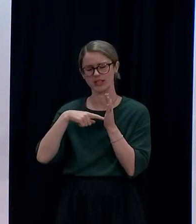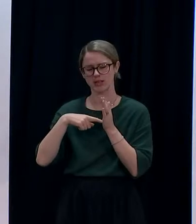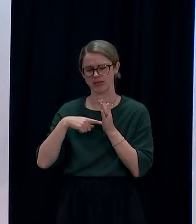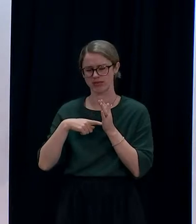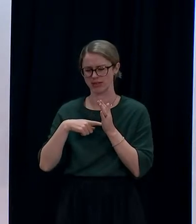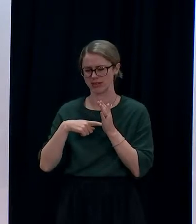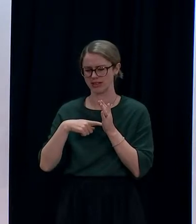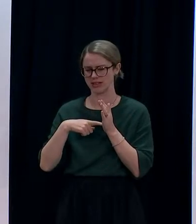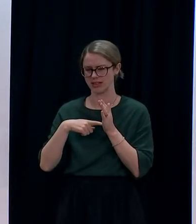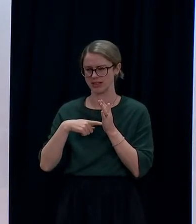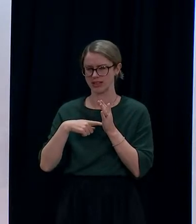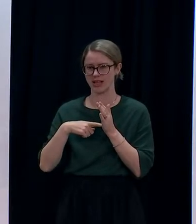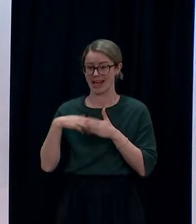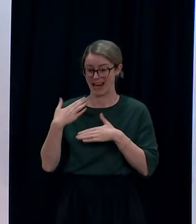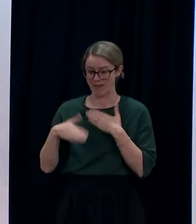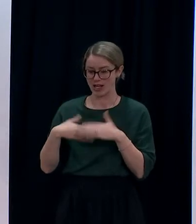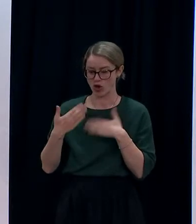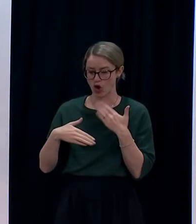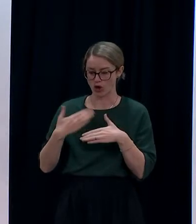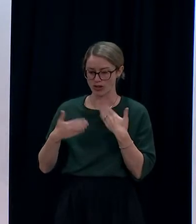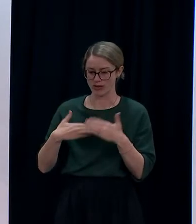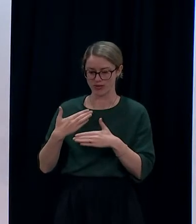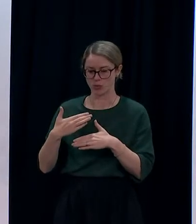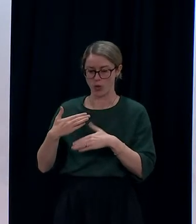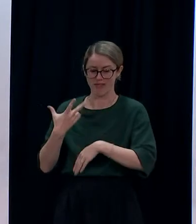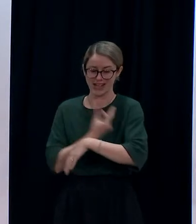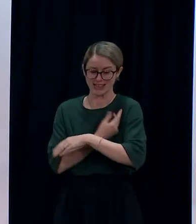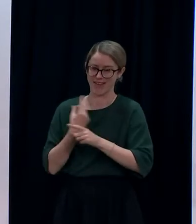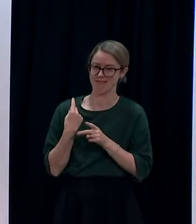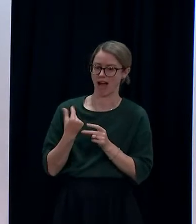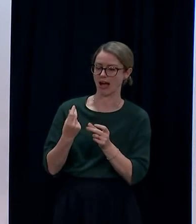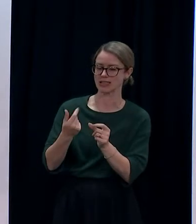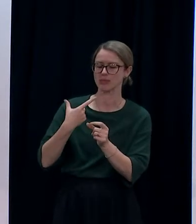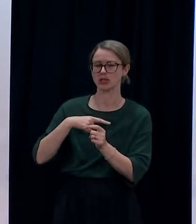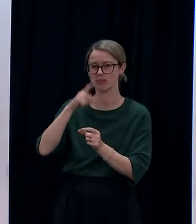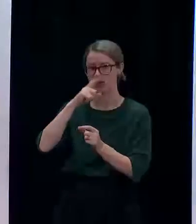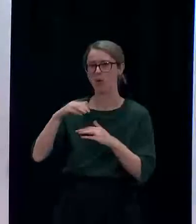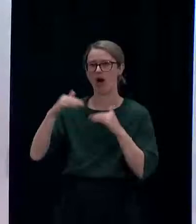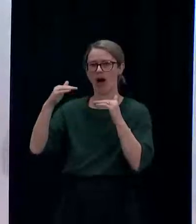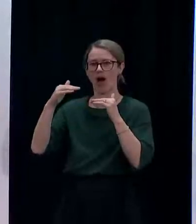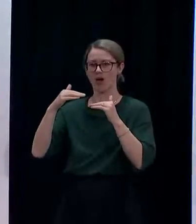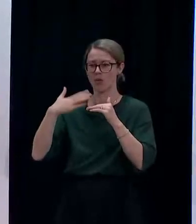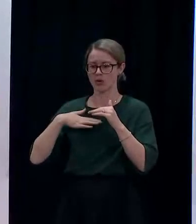of the fantastic rate of vaccinations that we're seeing. I'm